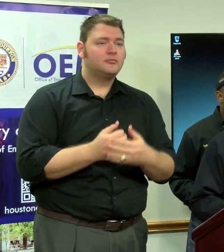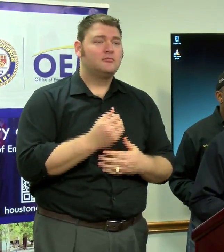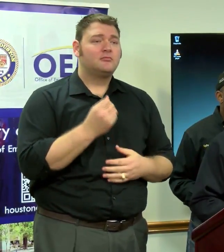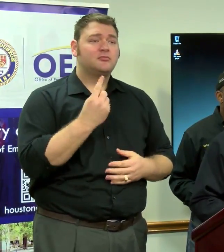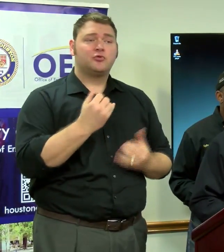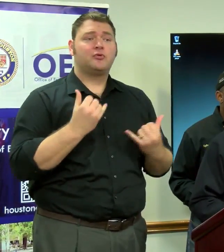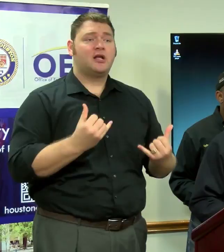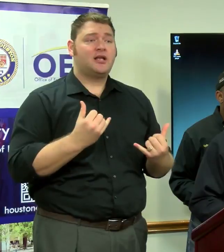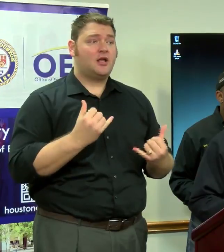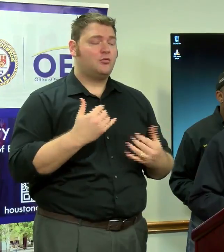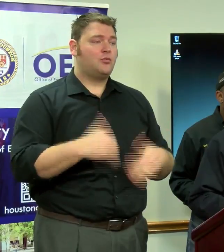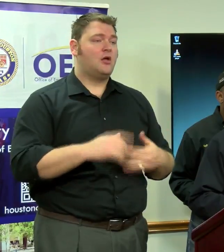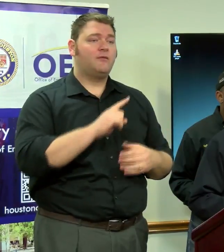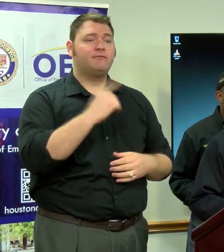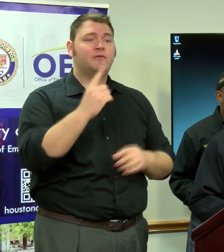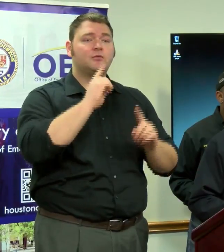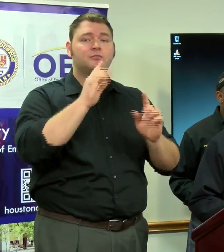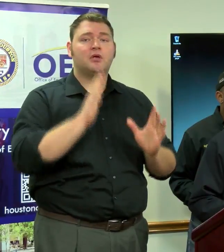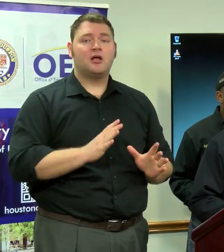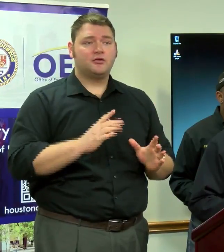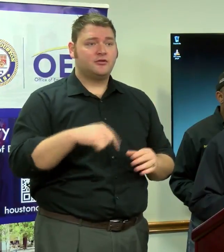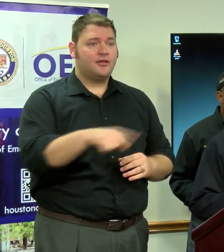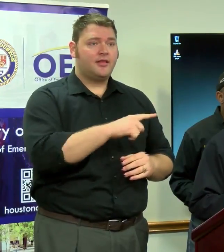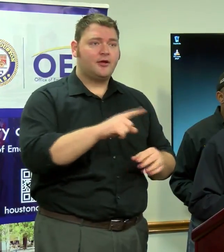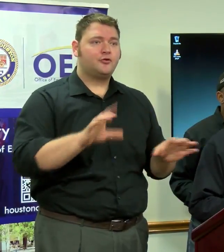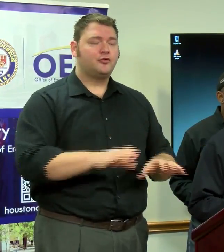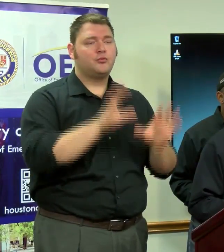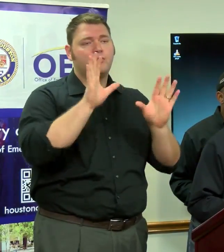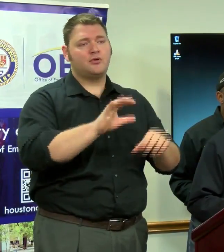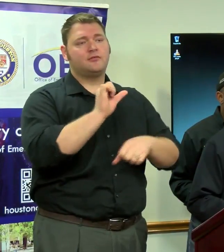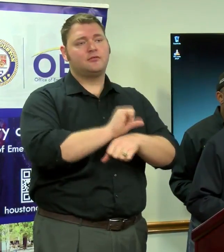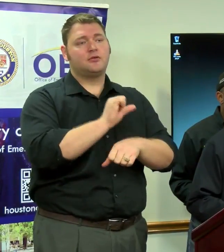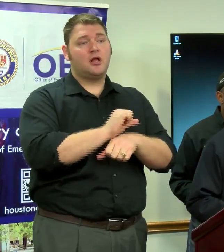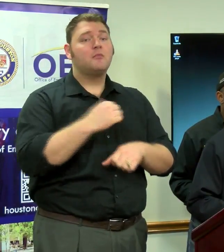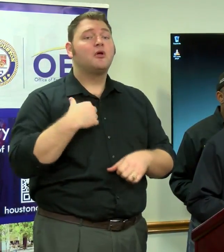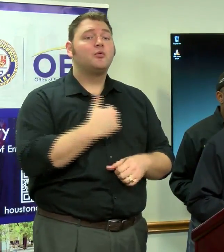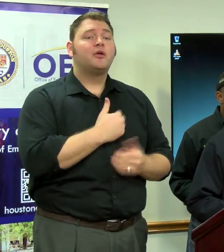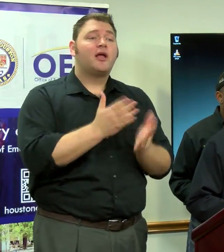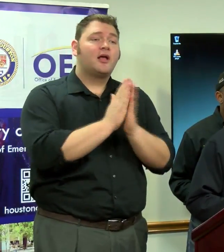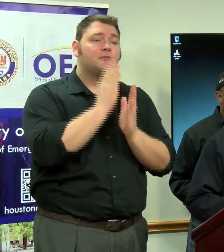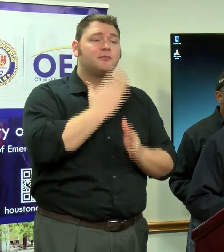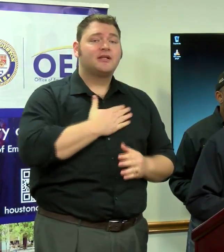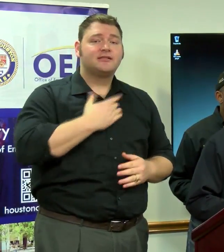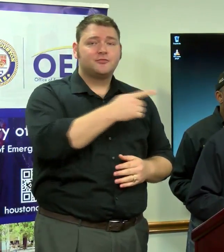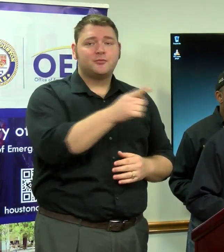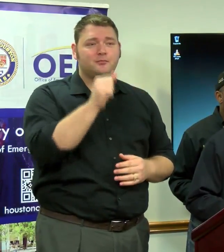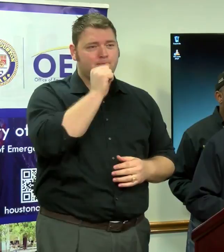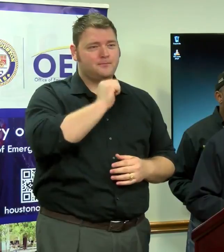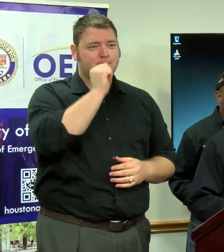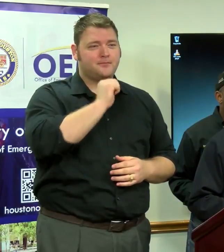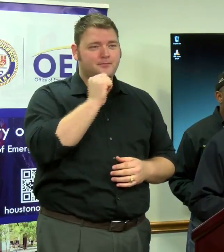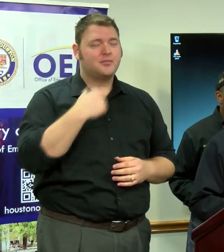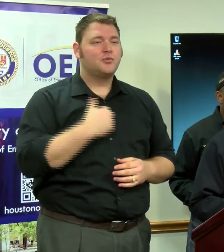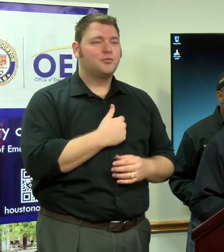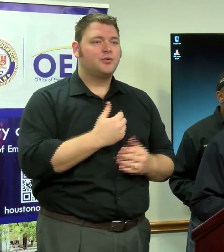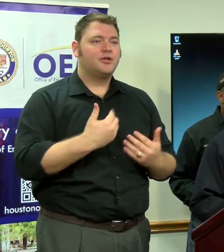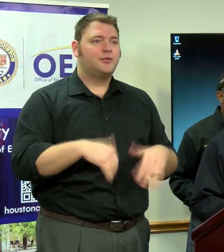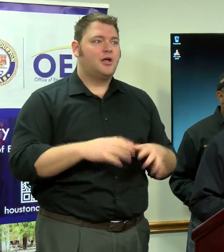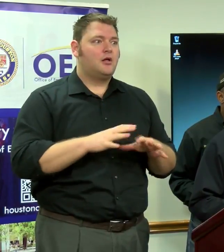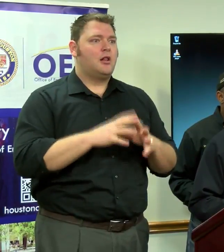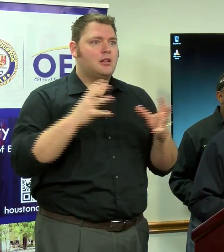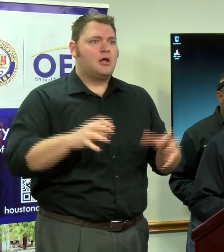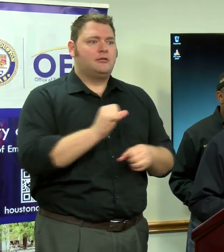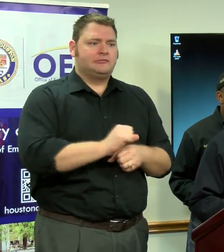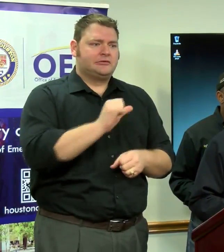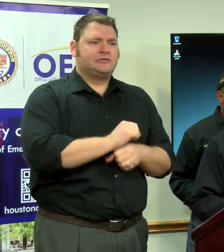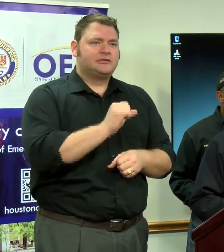job for the first responders, and we are processing those calls, but we are just asking patience. We're trying to do a huge amount on a regular basis. We